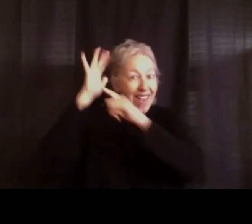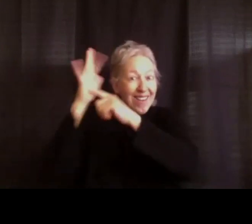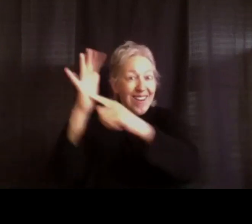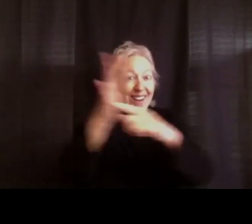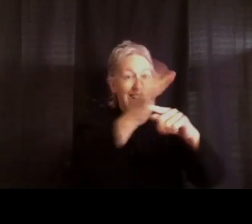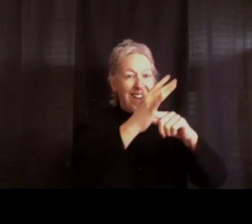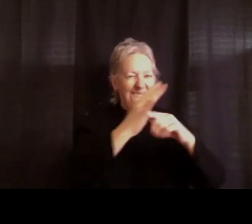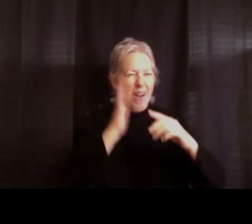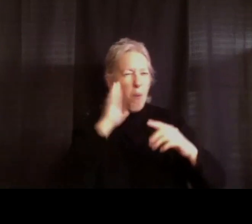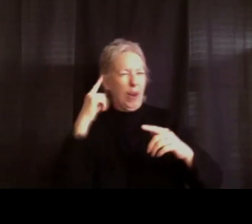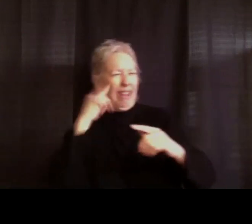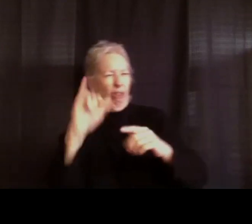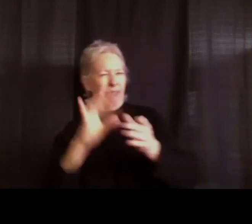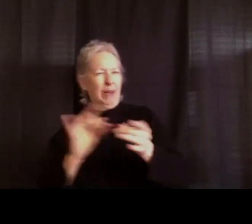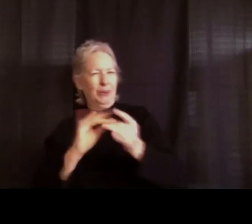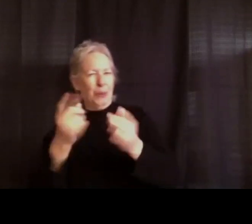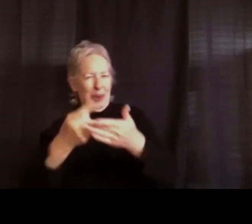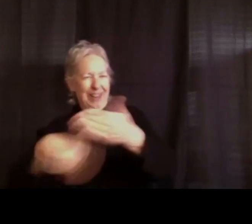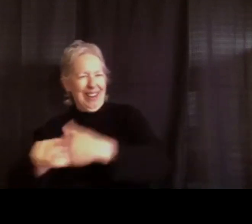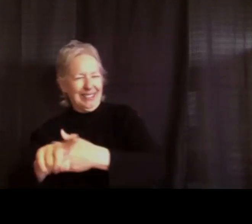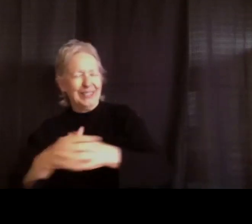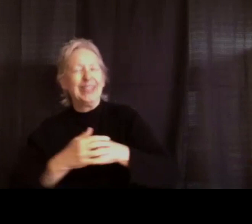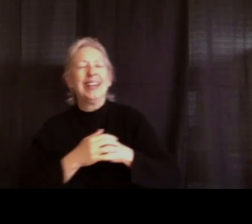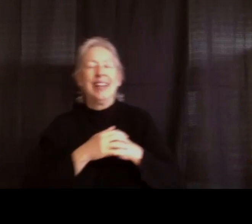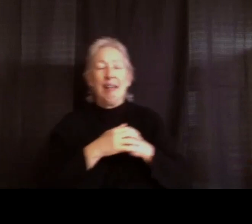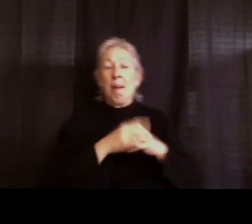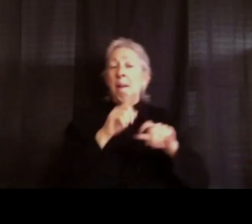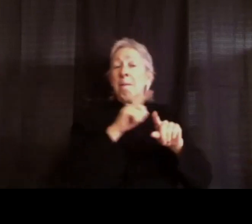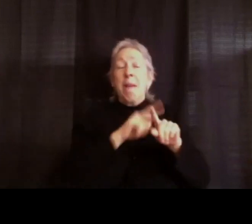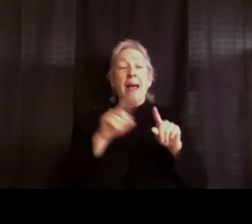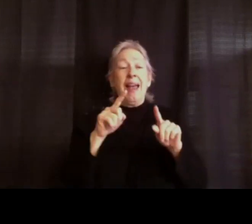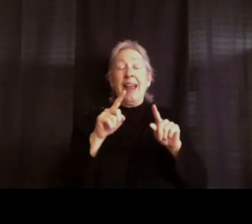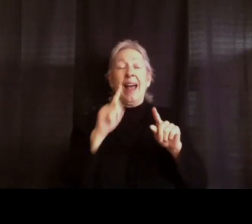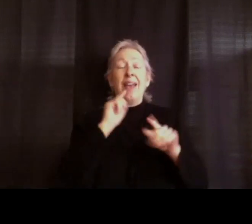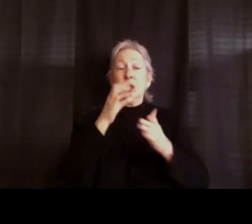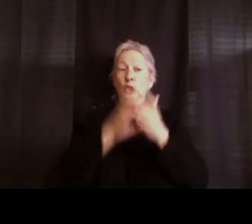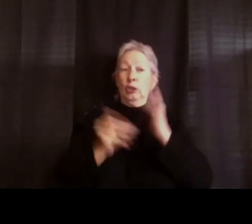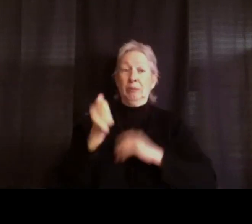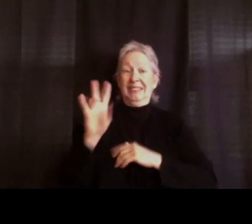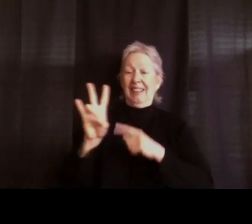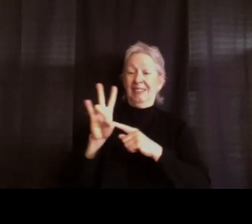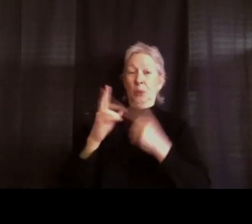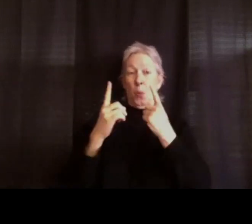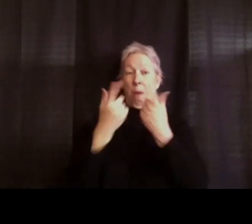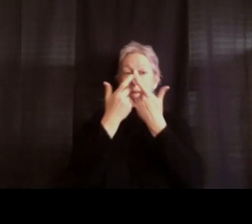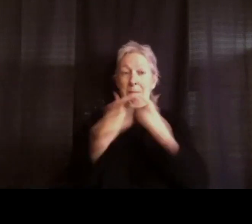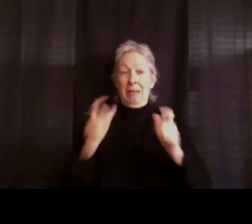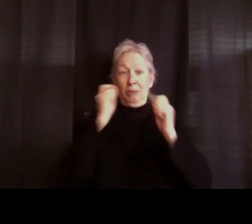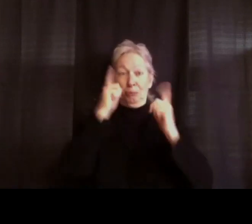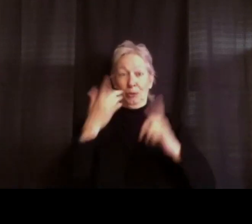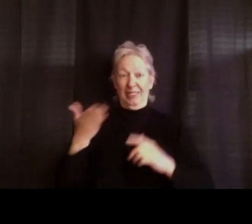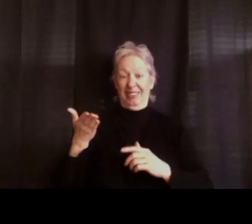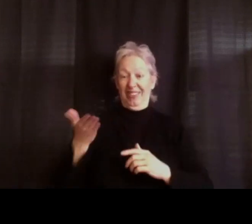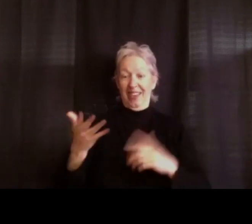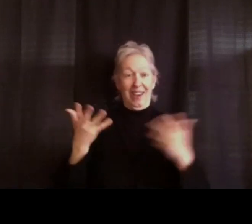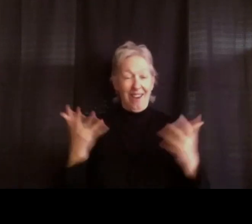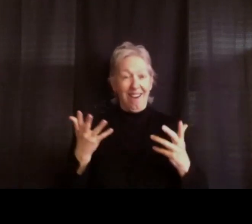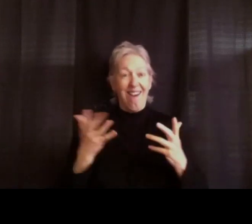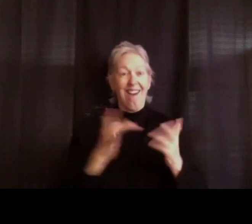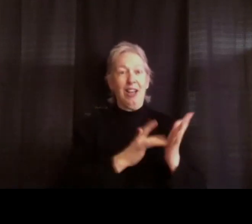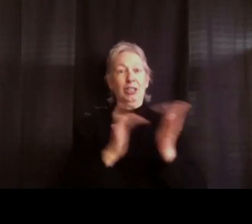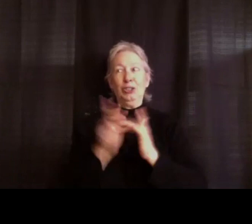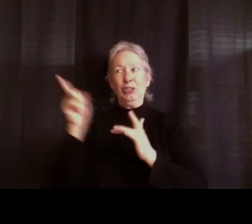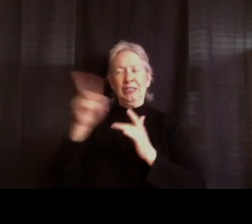be the biggest surprise of the 17th chapter of John is how Jesus speaks about the